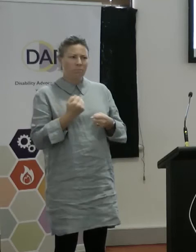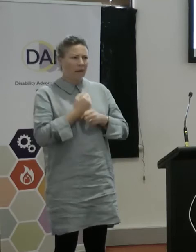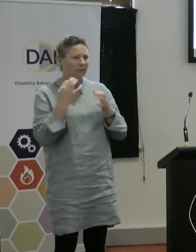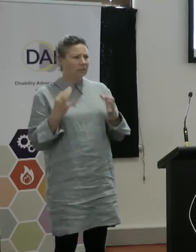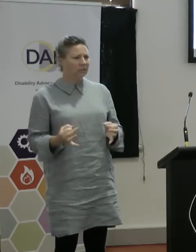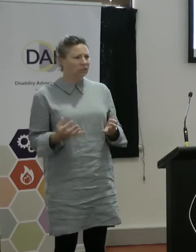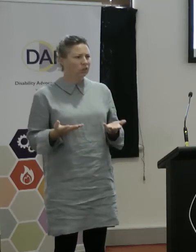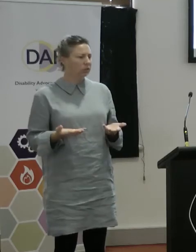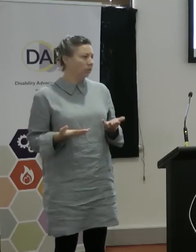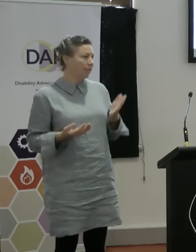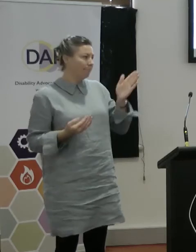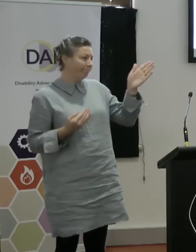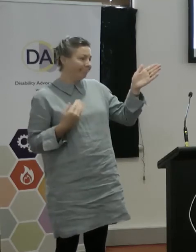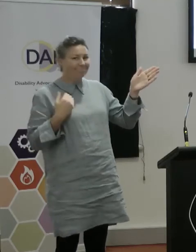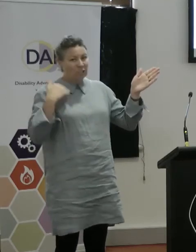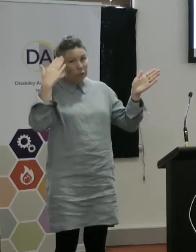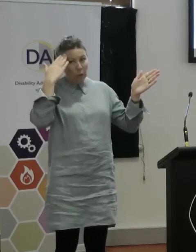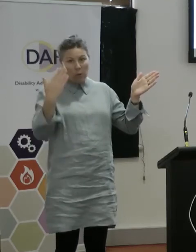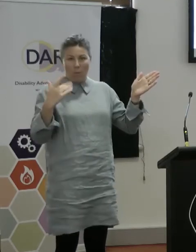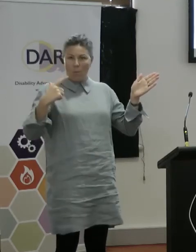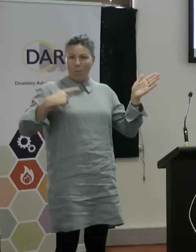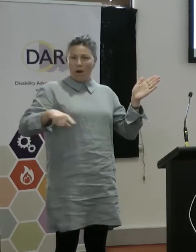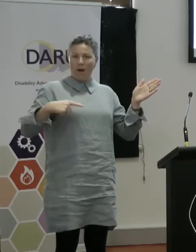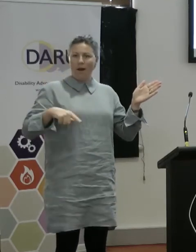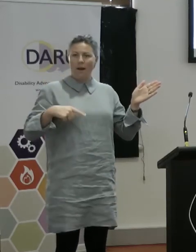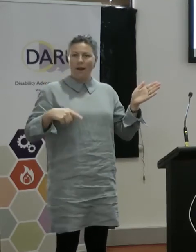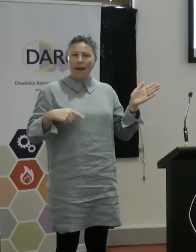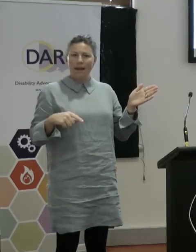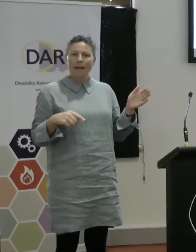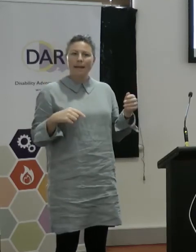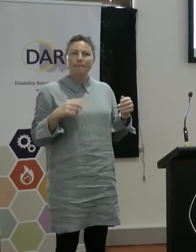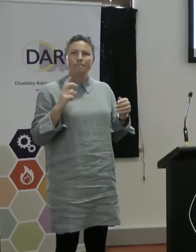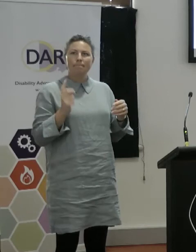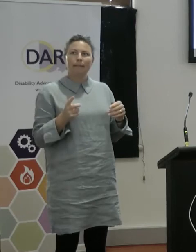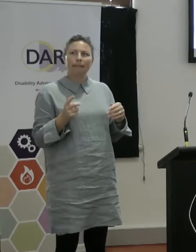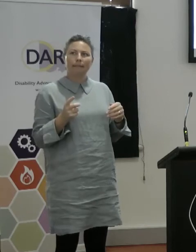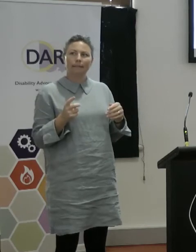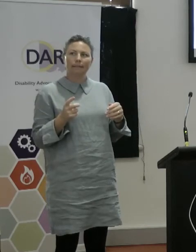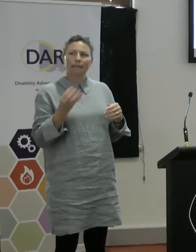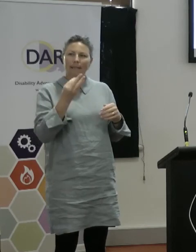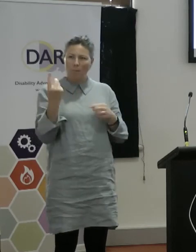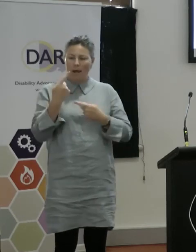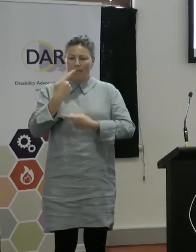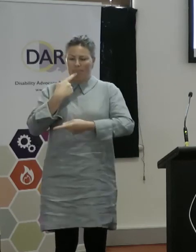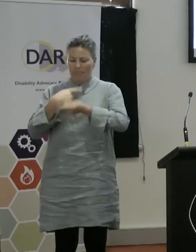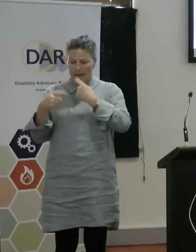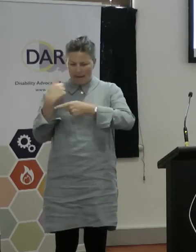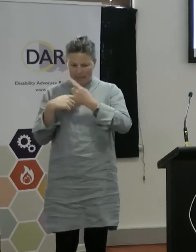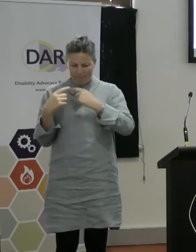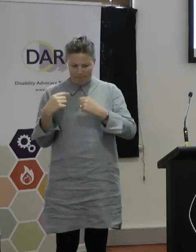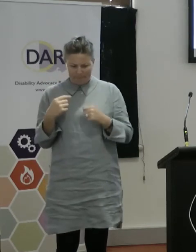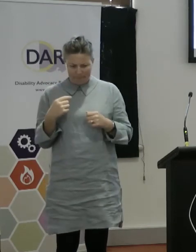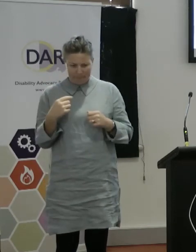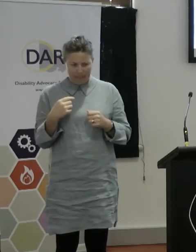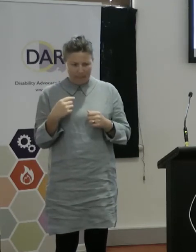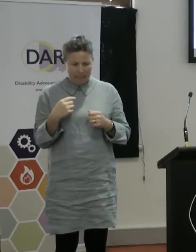I don't know the rationale behind it, but I have had it explained to me that it is